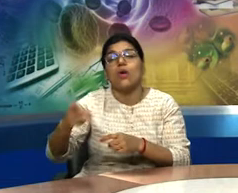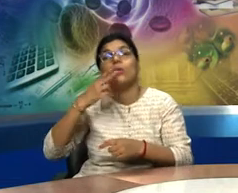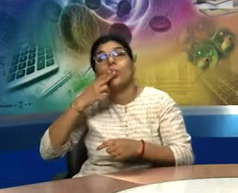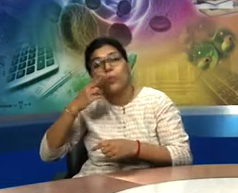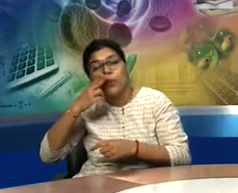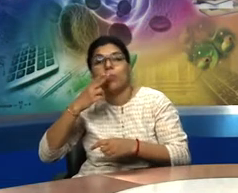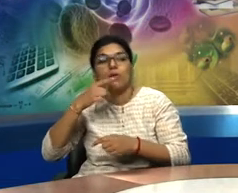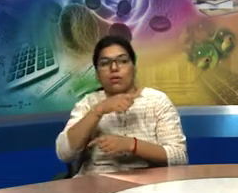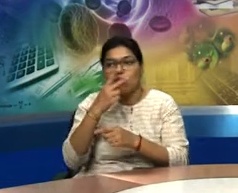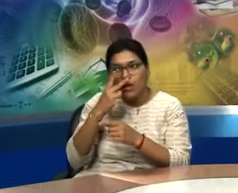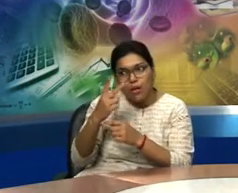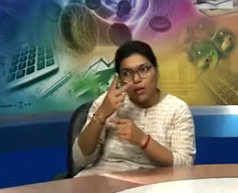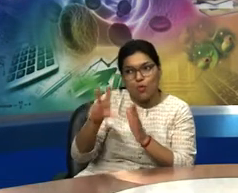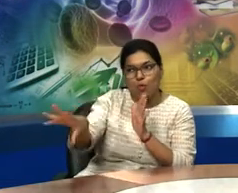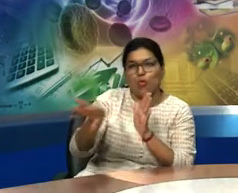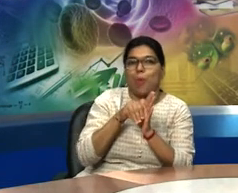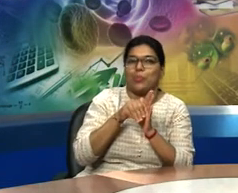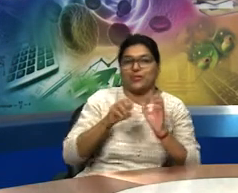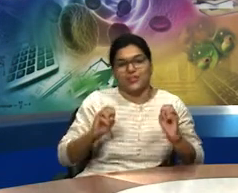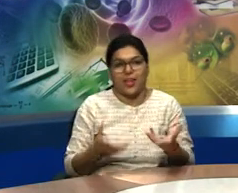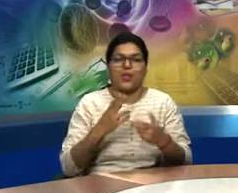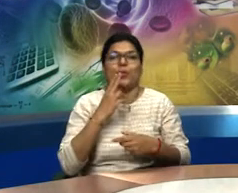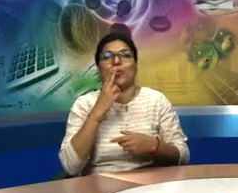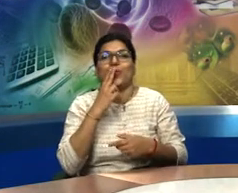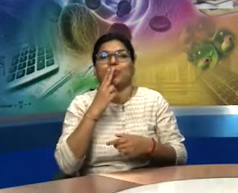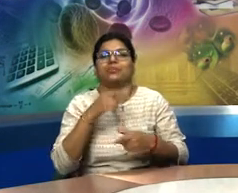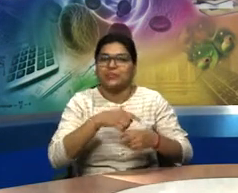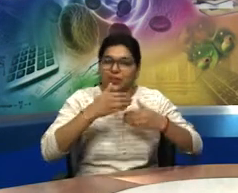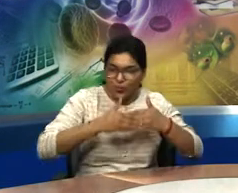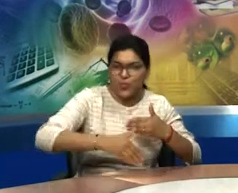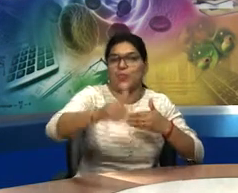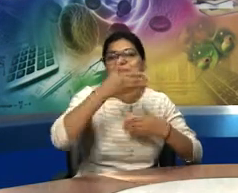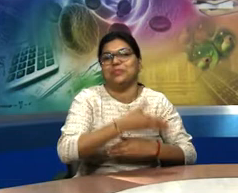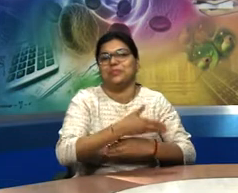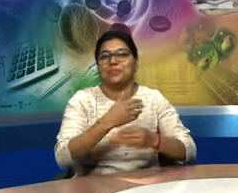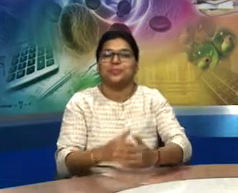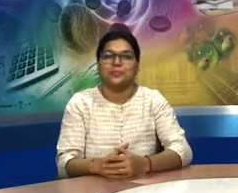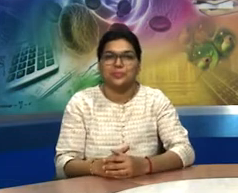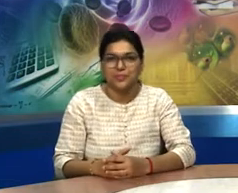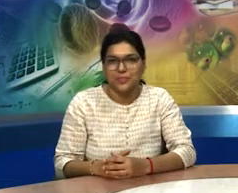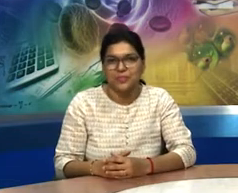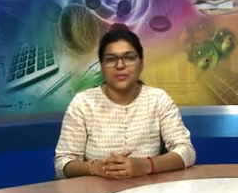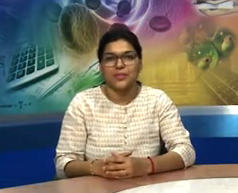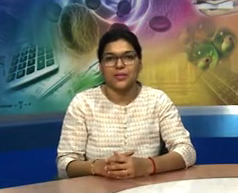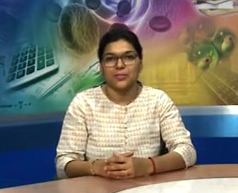we saw him smoking, we thought we should copy him.